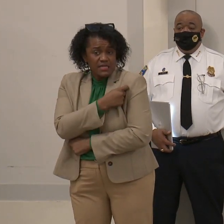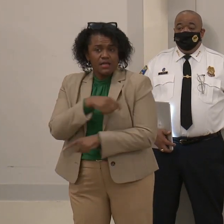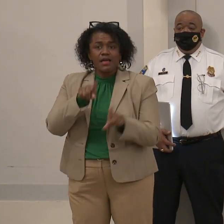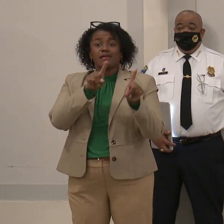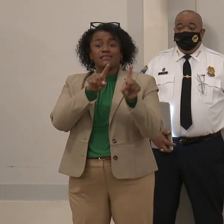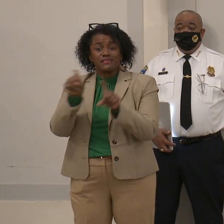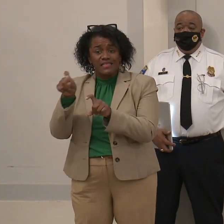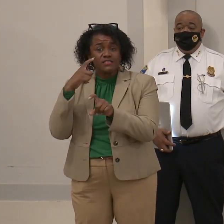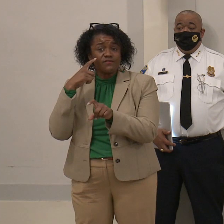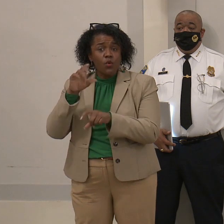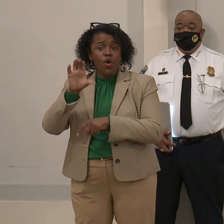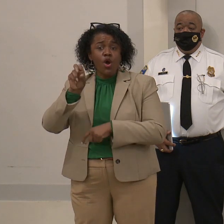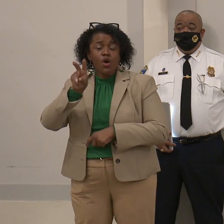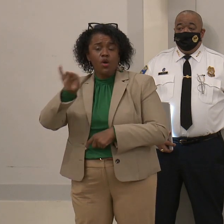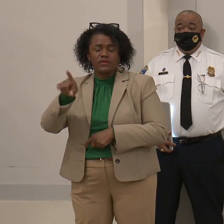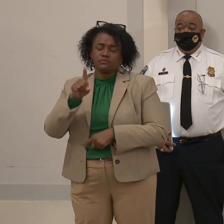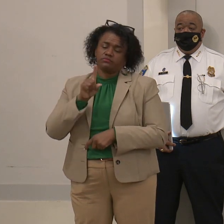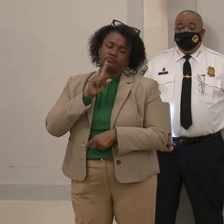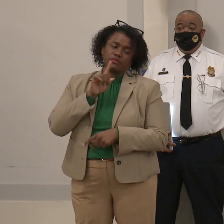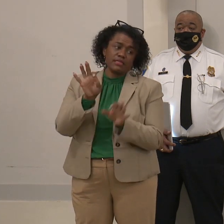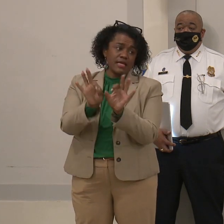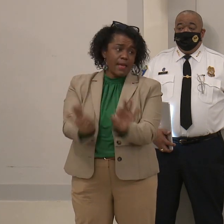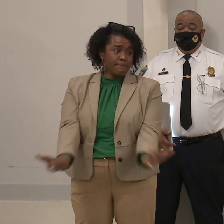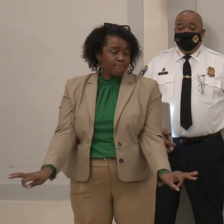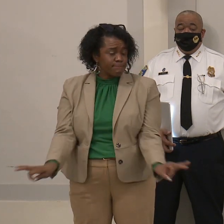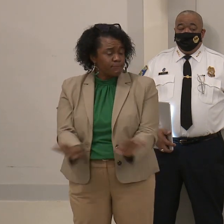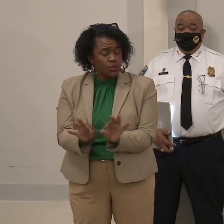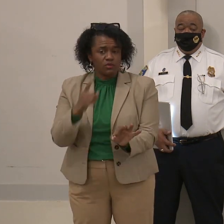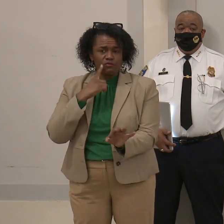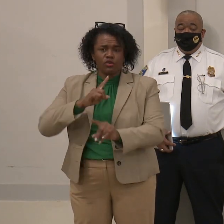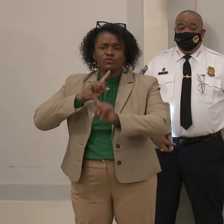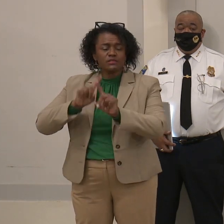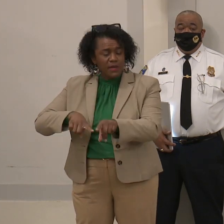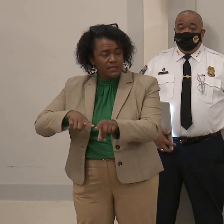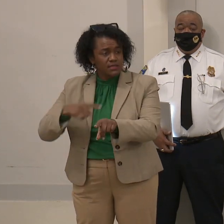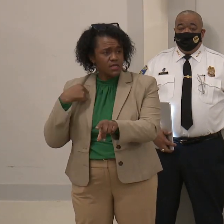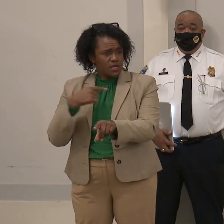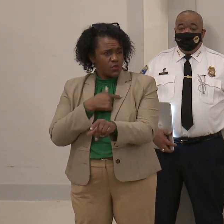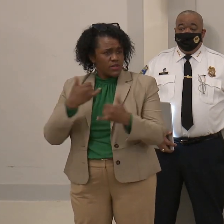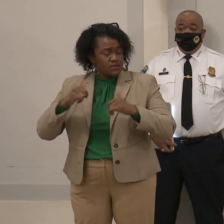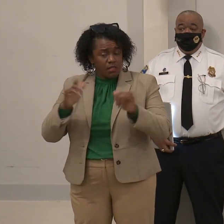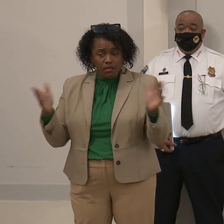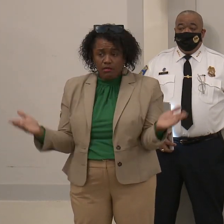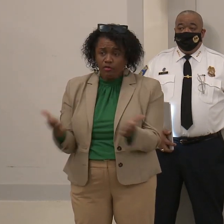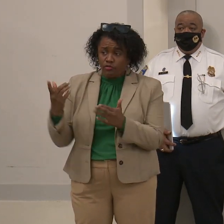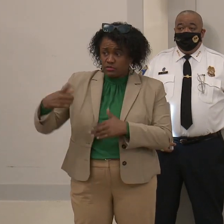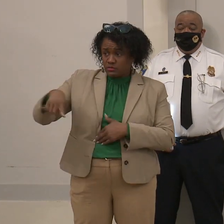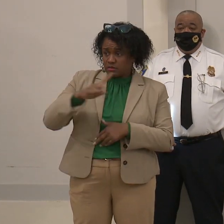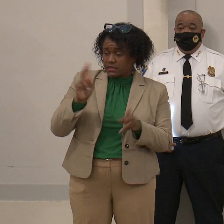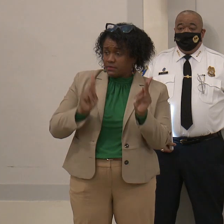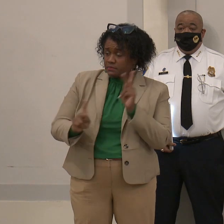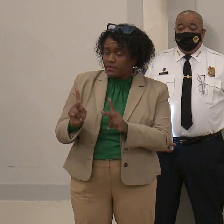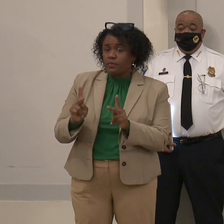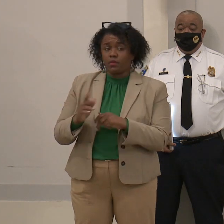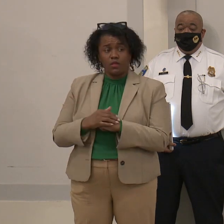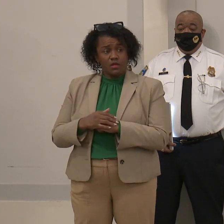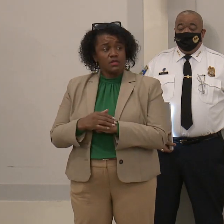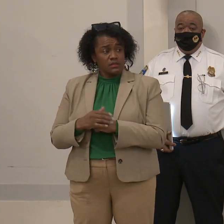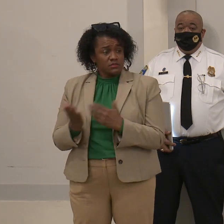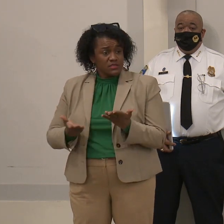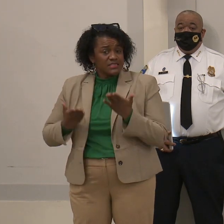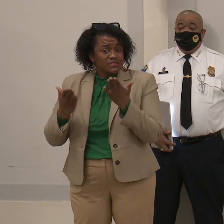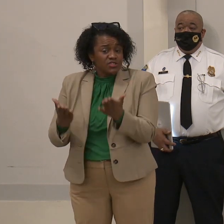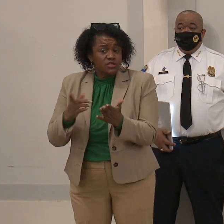testing for COVID remains a vital component of our overall pandemic response, and we still encourage residents, if they are experiencing symptoms suggestive